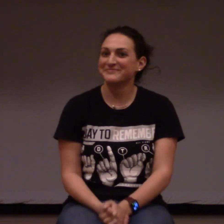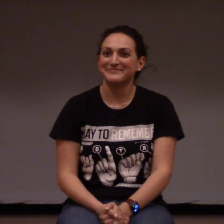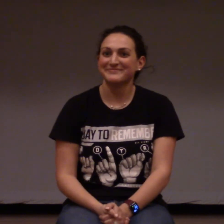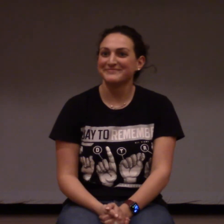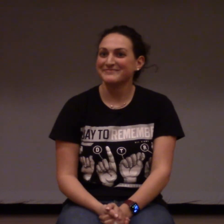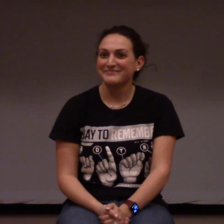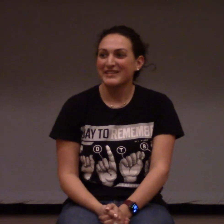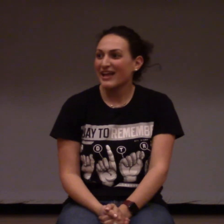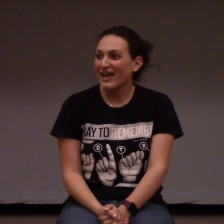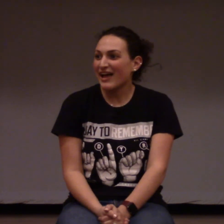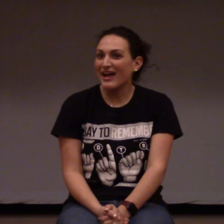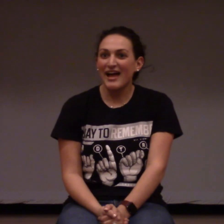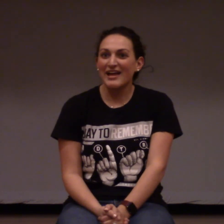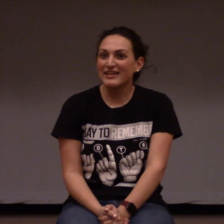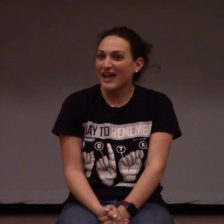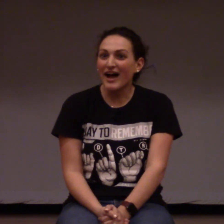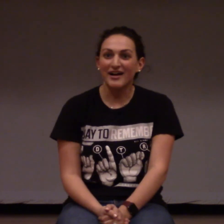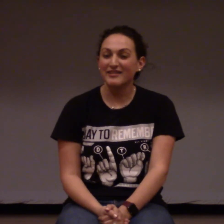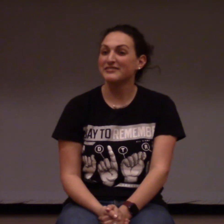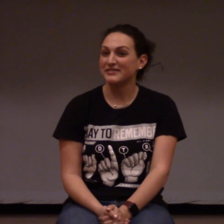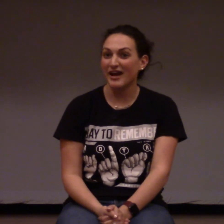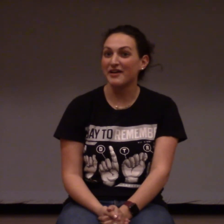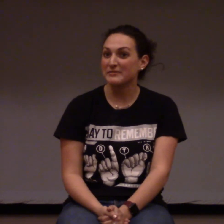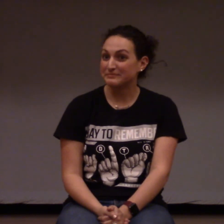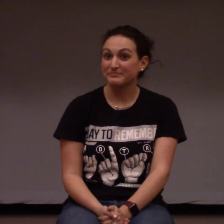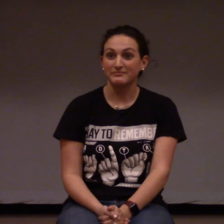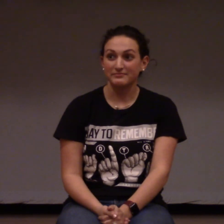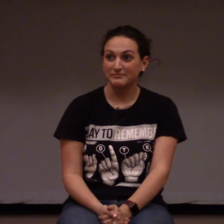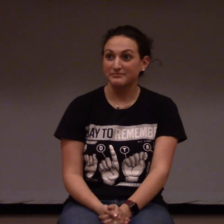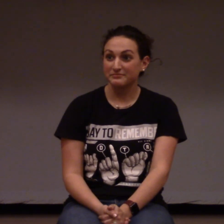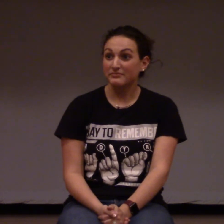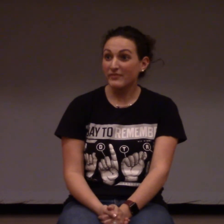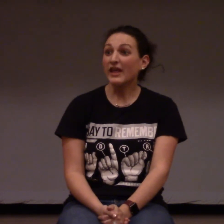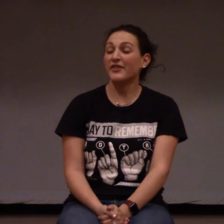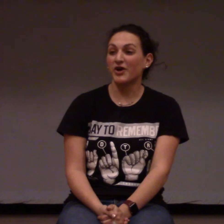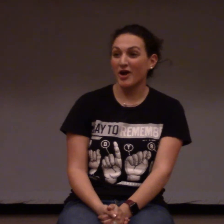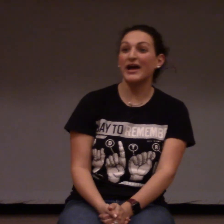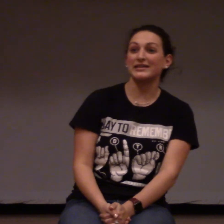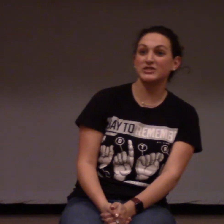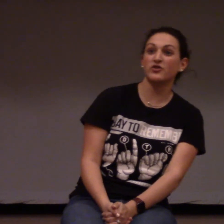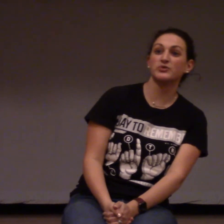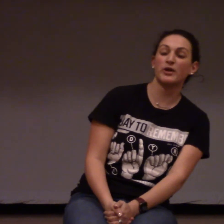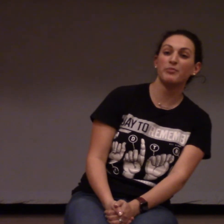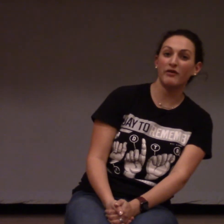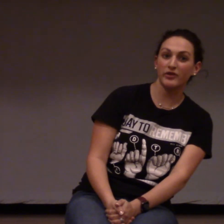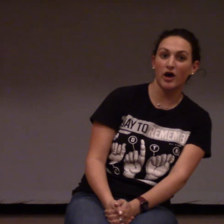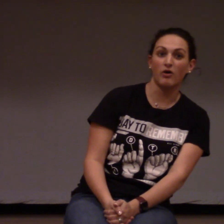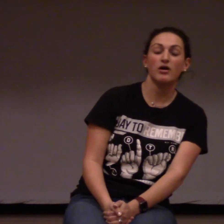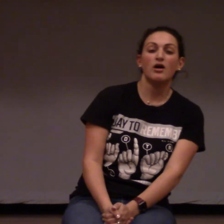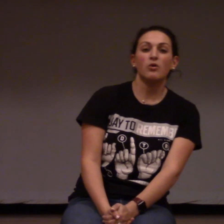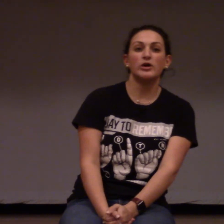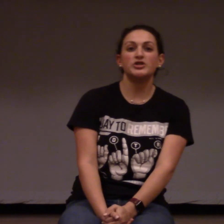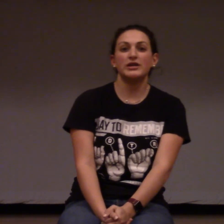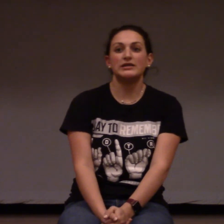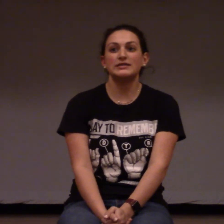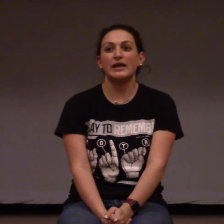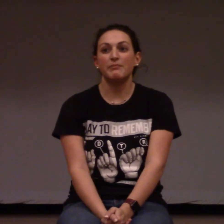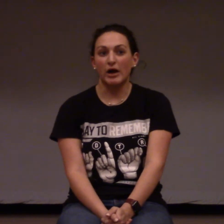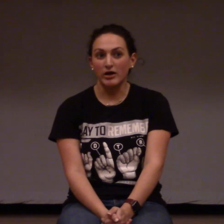Maybe it's in the water. Yeah. Schools there too, right? And there, yes, so there's one in Buffalo, which is St. Mary's Yep.